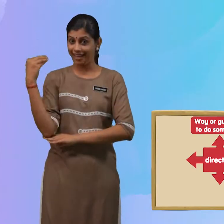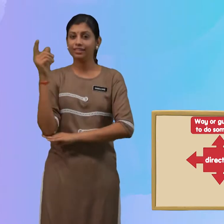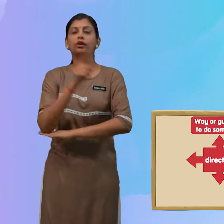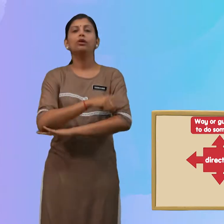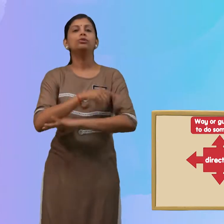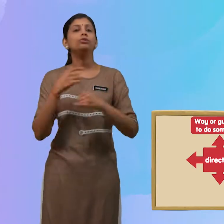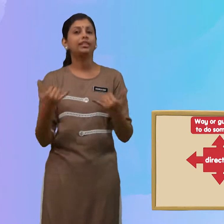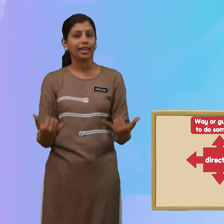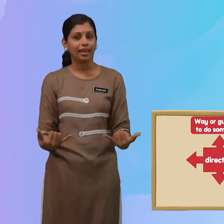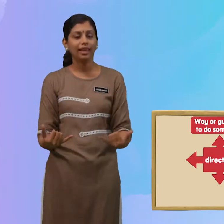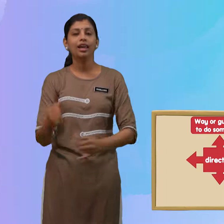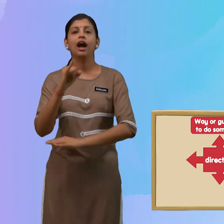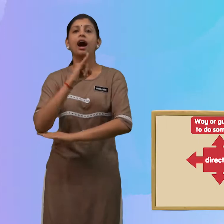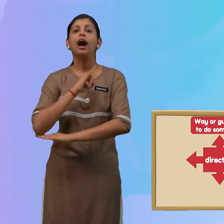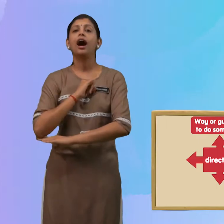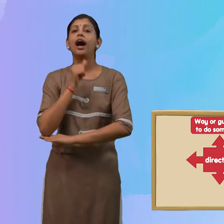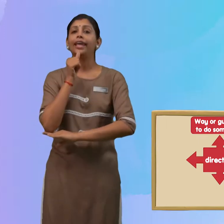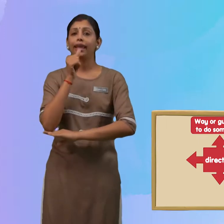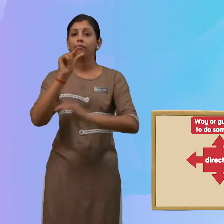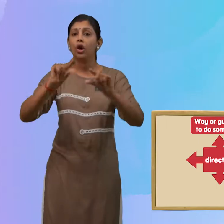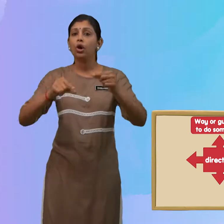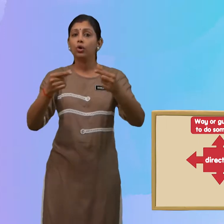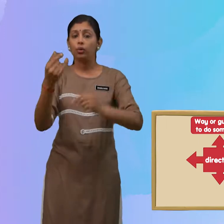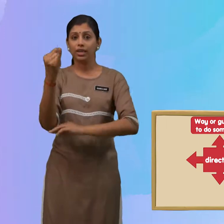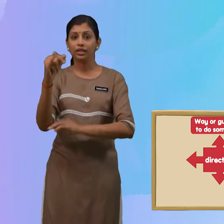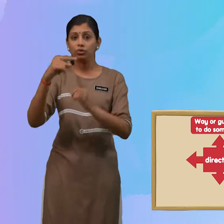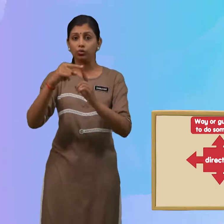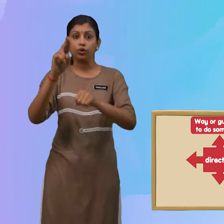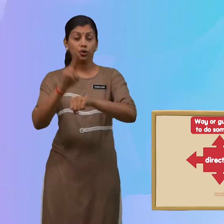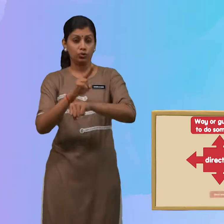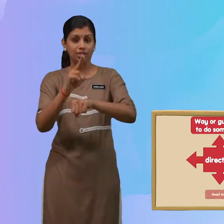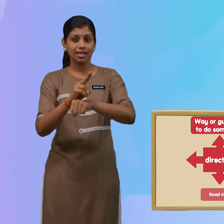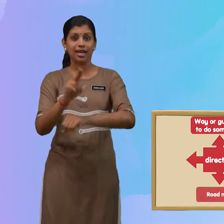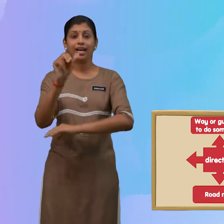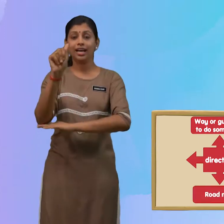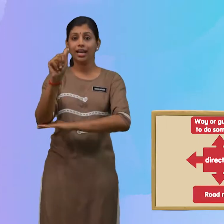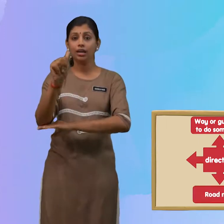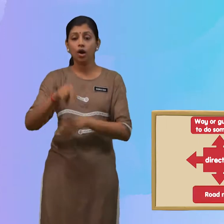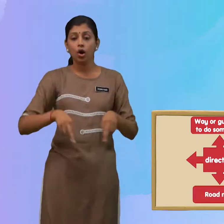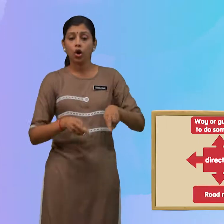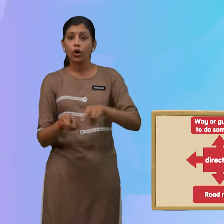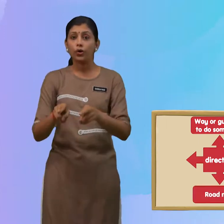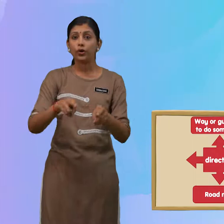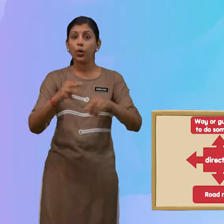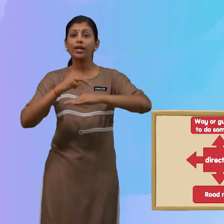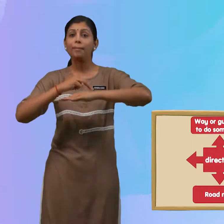And today, I am going to use a road